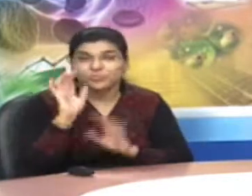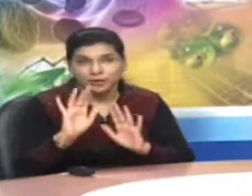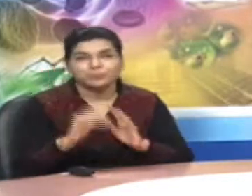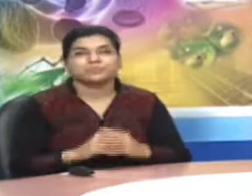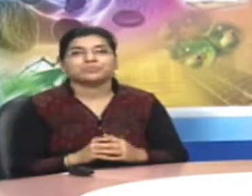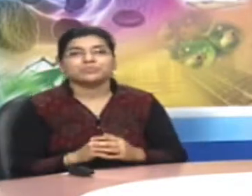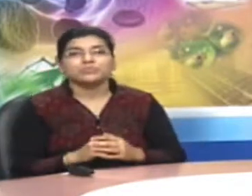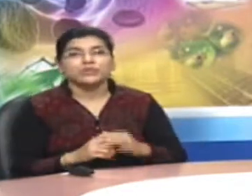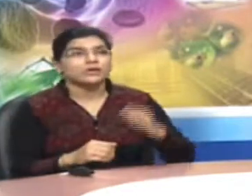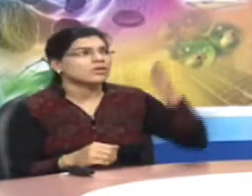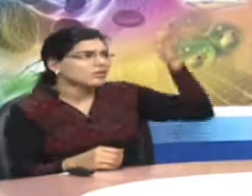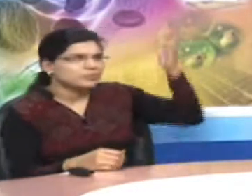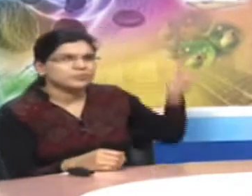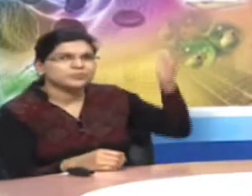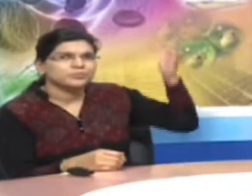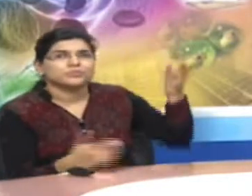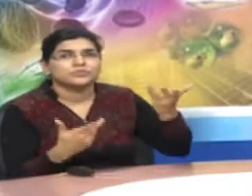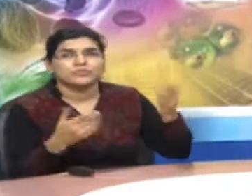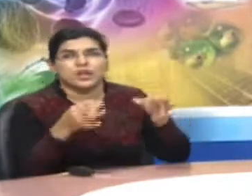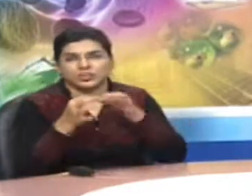You can decide if you want to learn them.